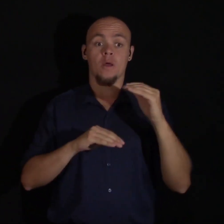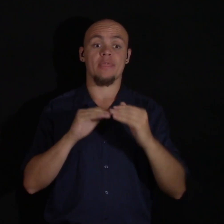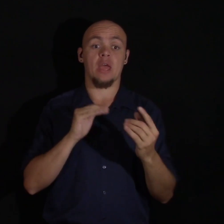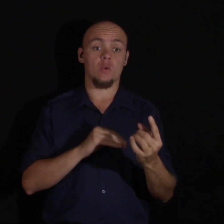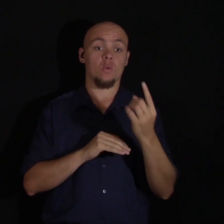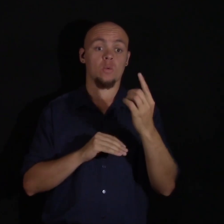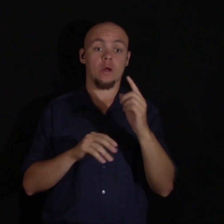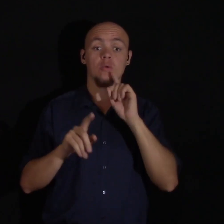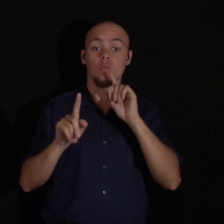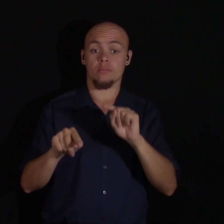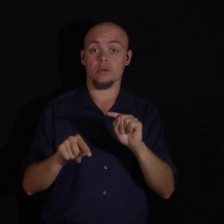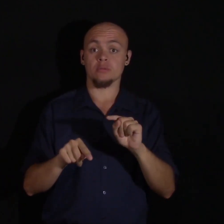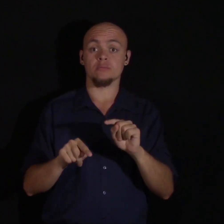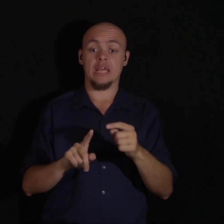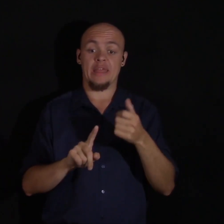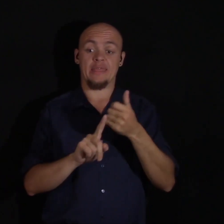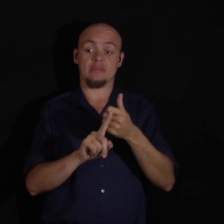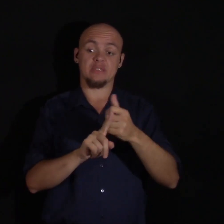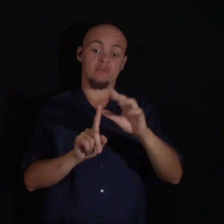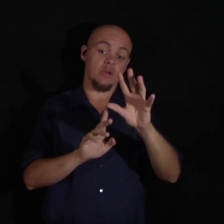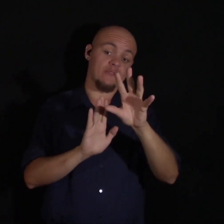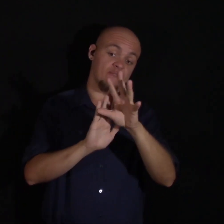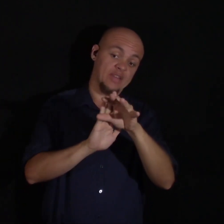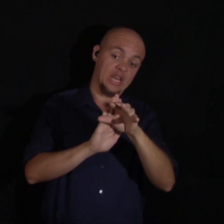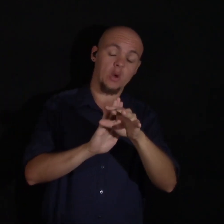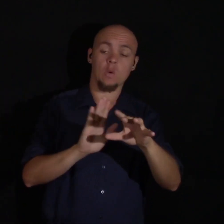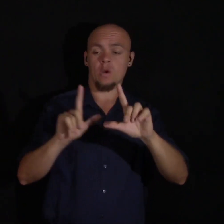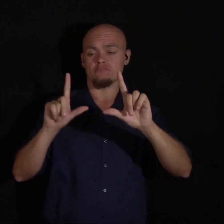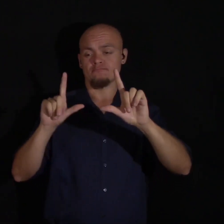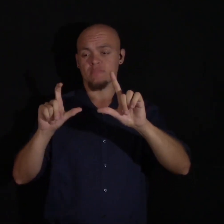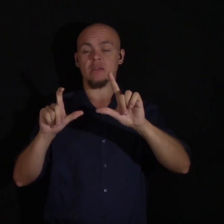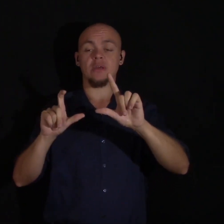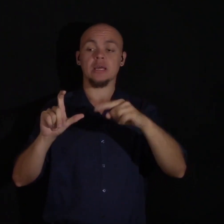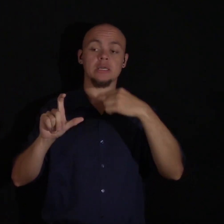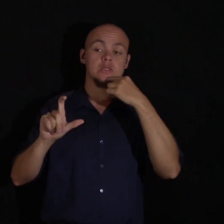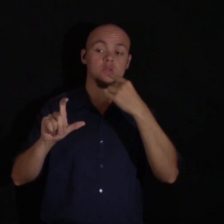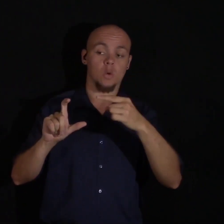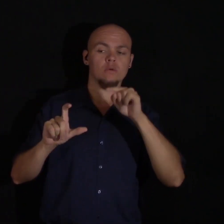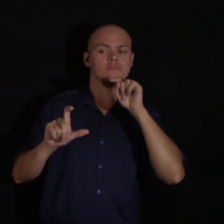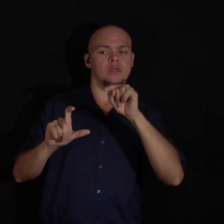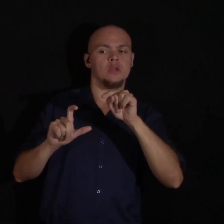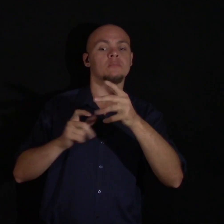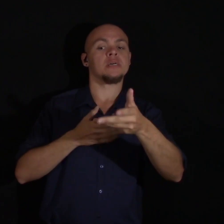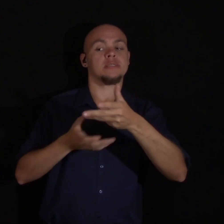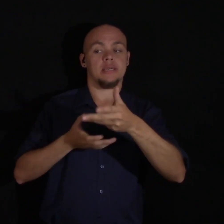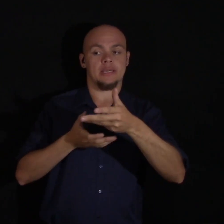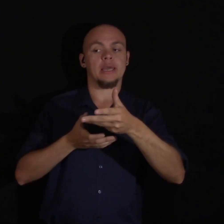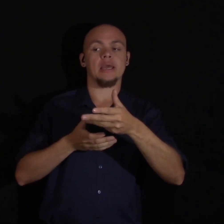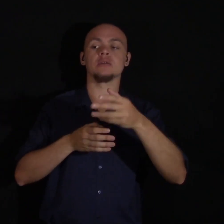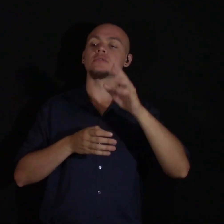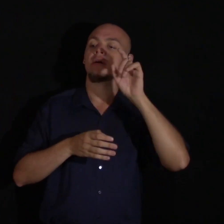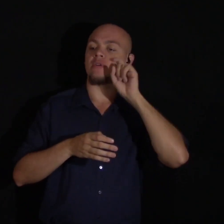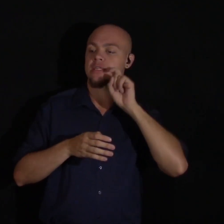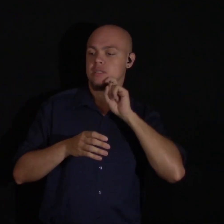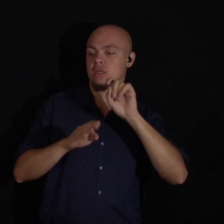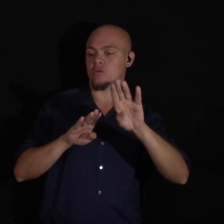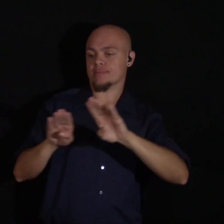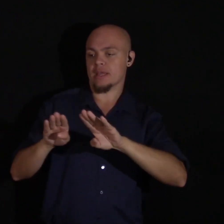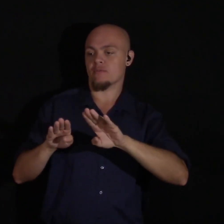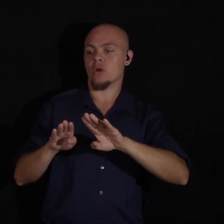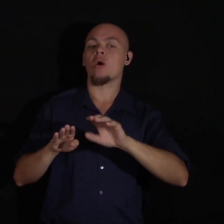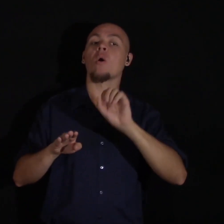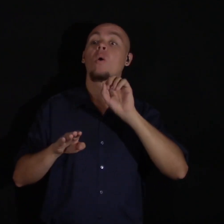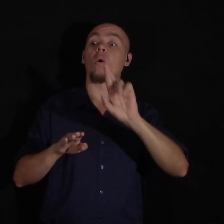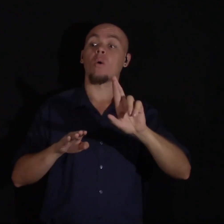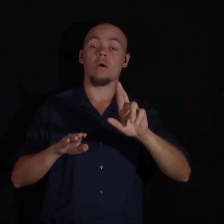young person who was videoed or photographed and then told that they had to engage in acts of sexual